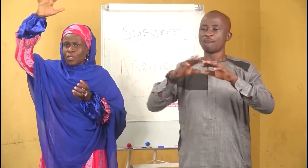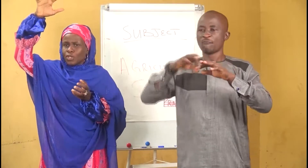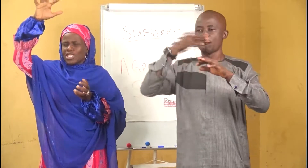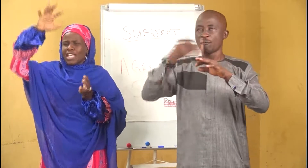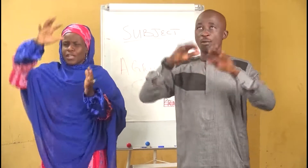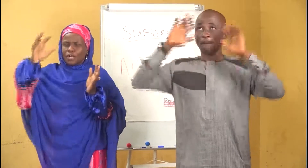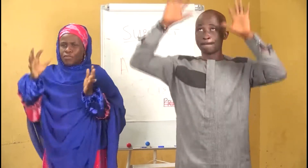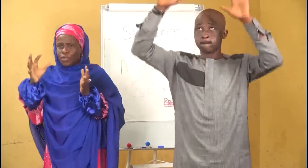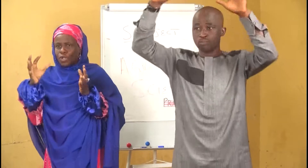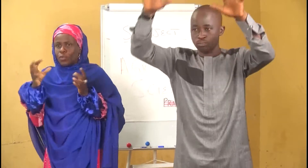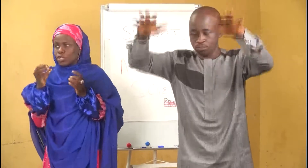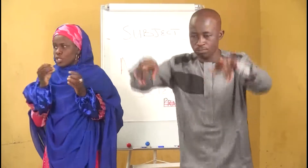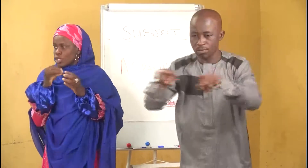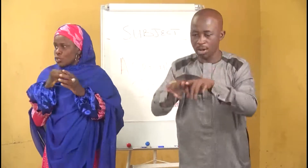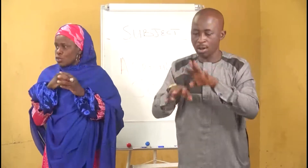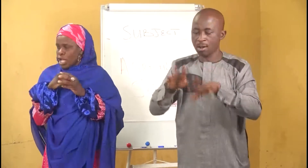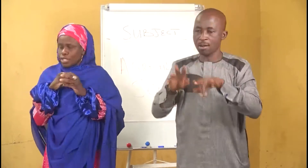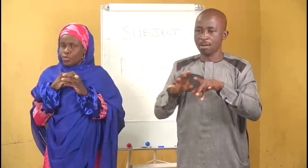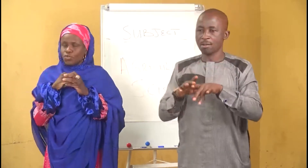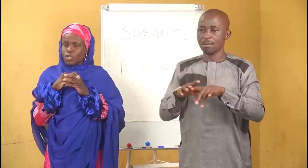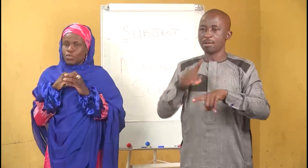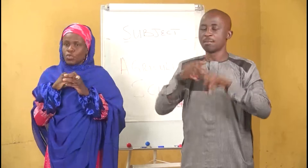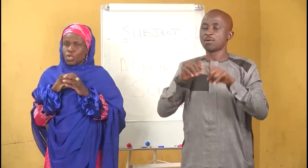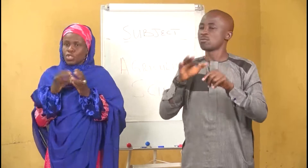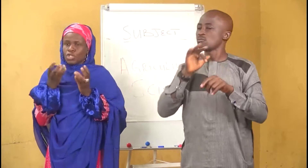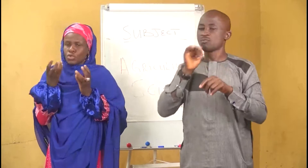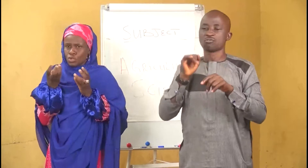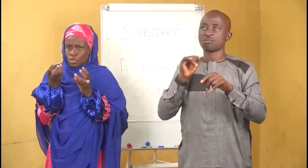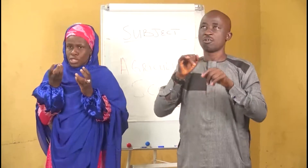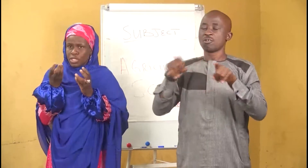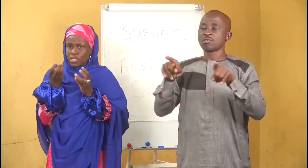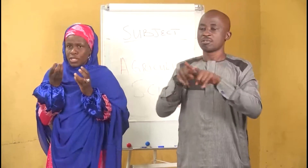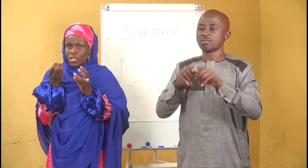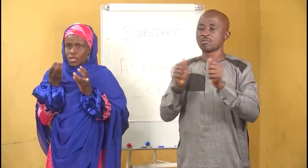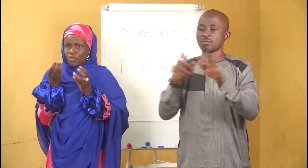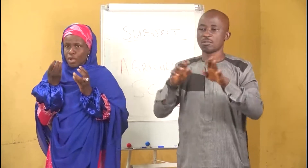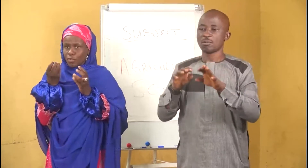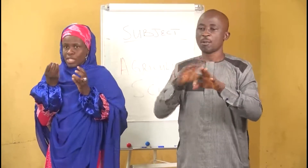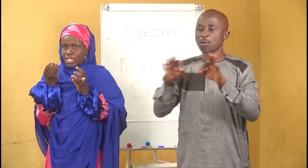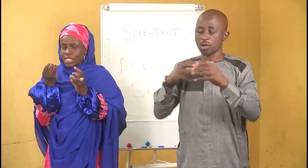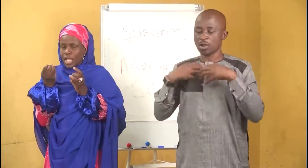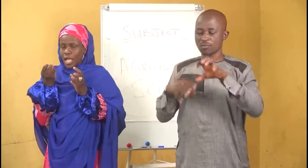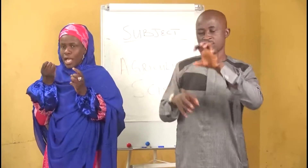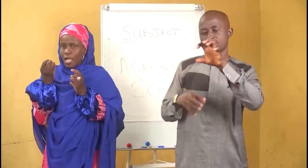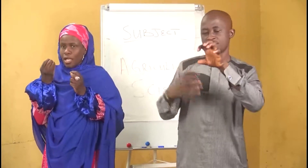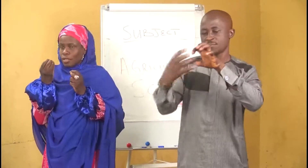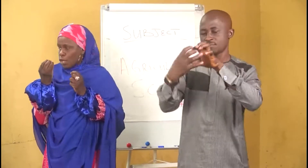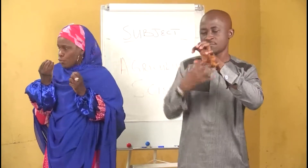down just like rainfall, but they do fall through what? Nozzles of perforated